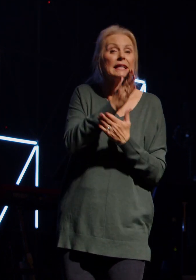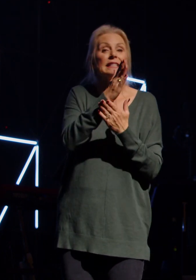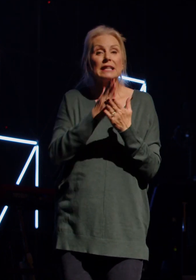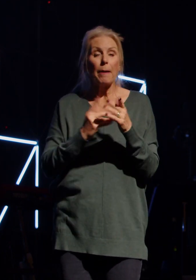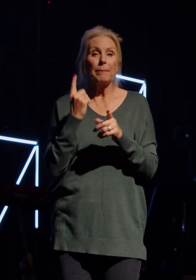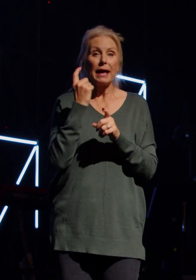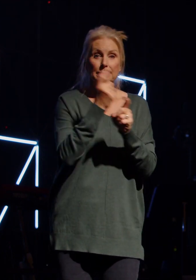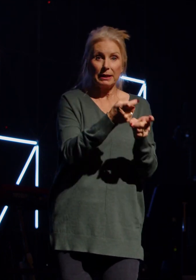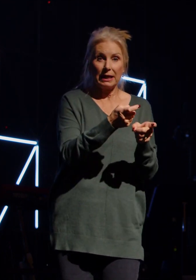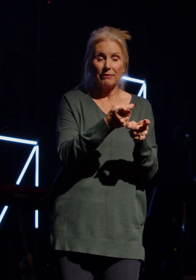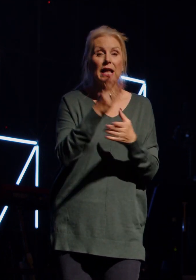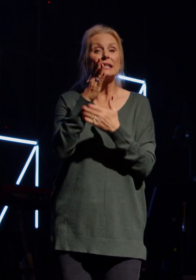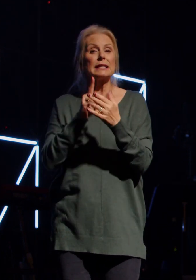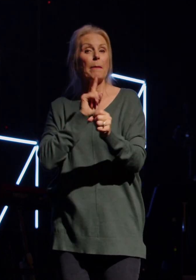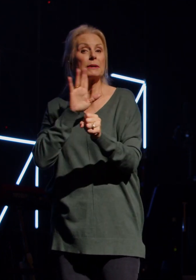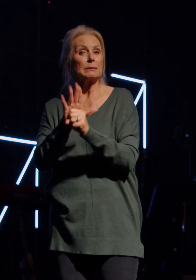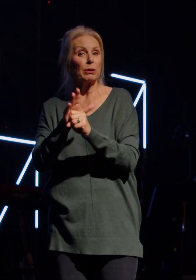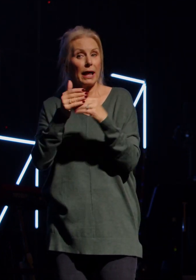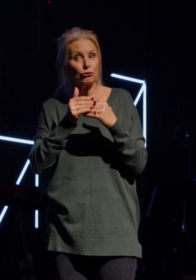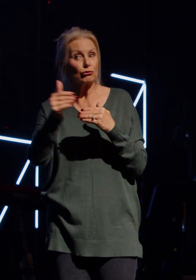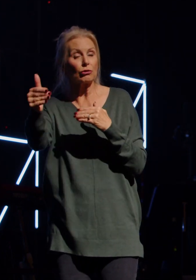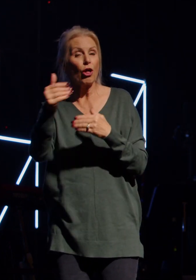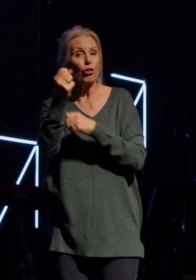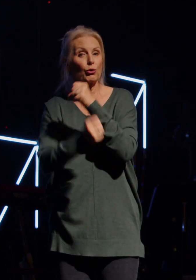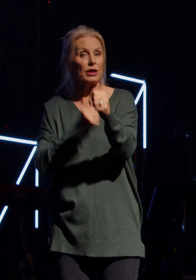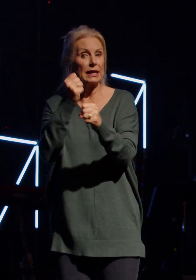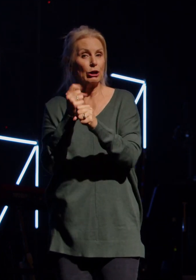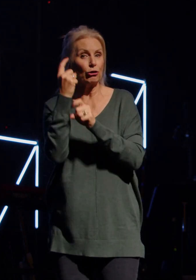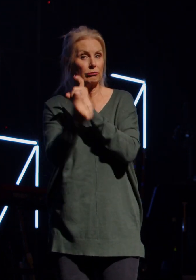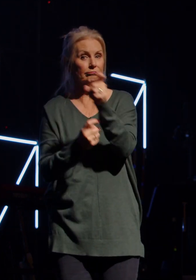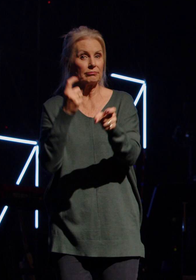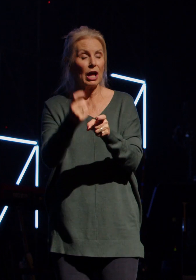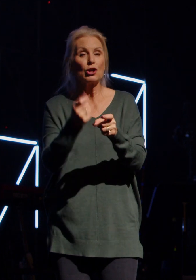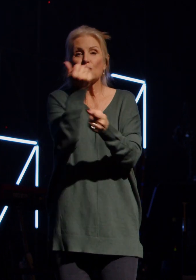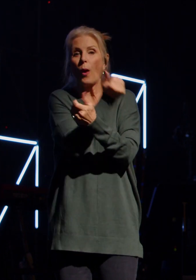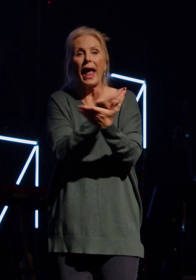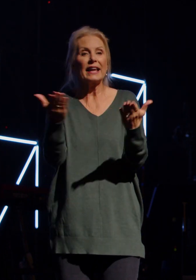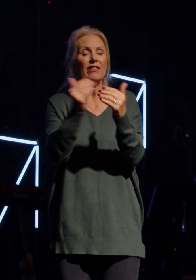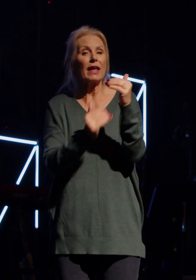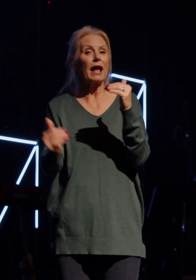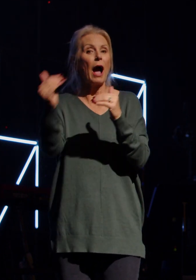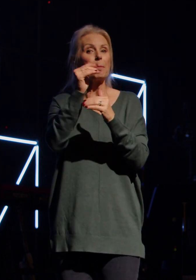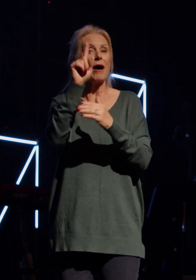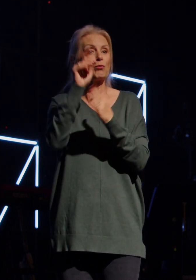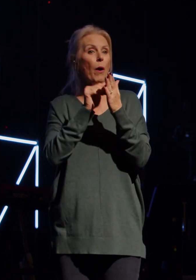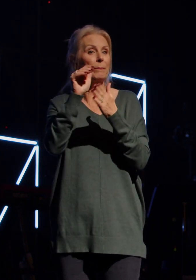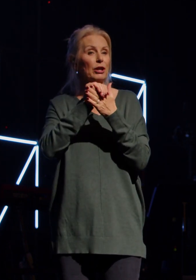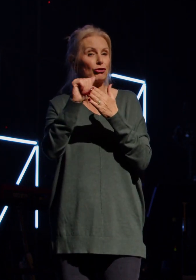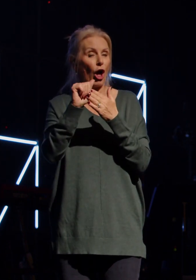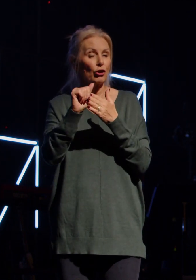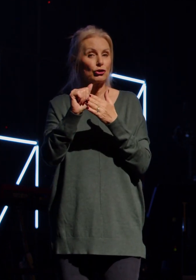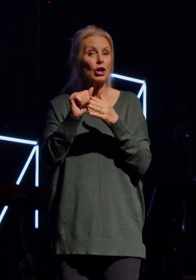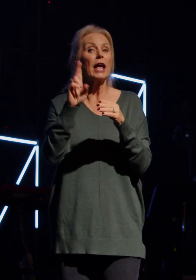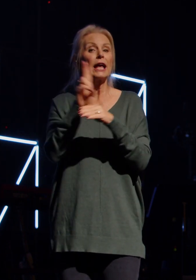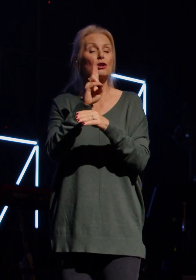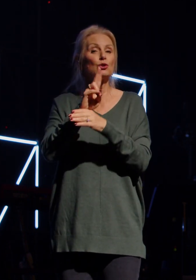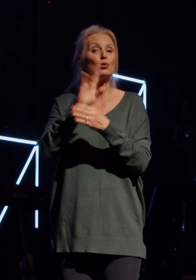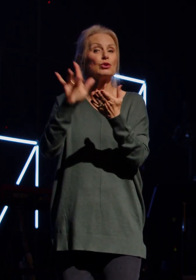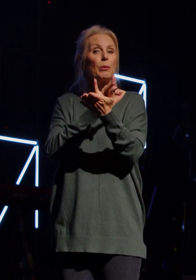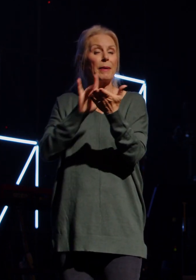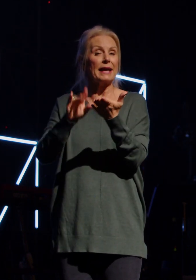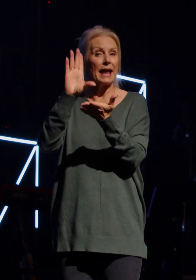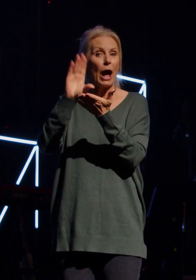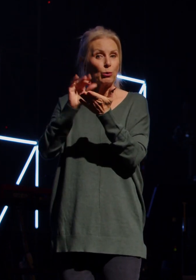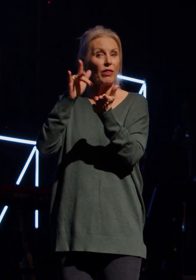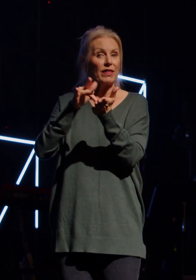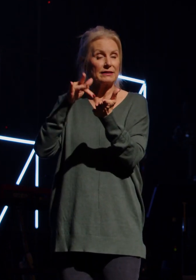have been pledged to give throughout this year. I've said this before, anything given above $1 million will go to pay down debt, and a generous family in